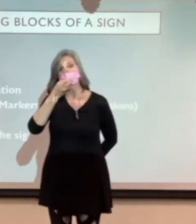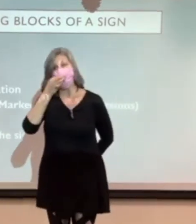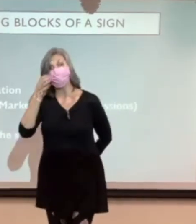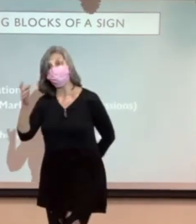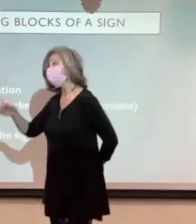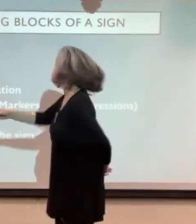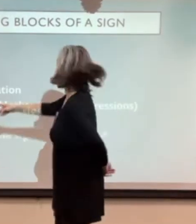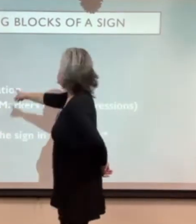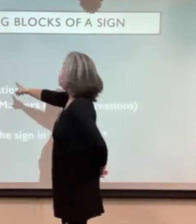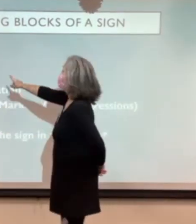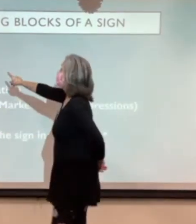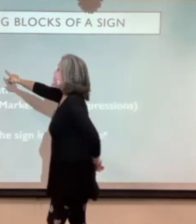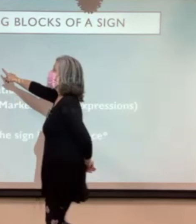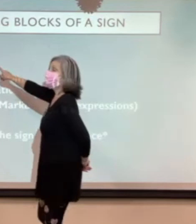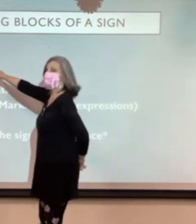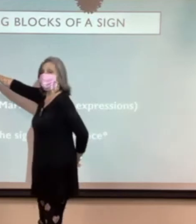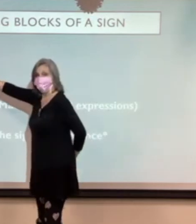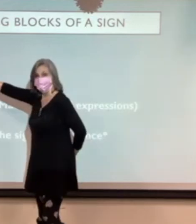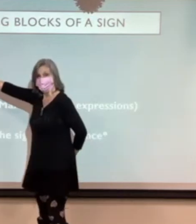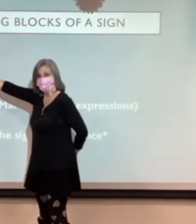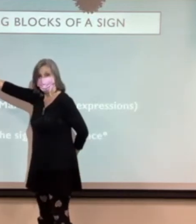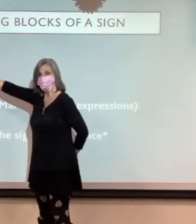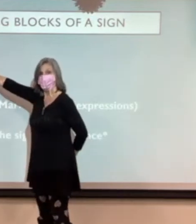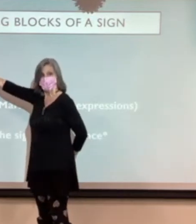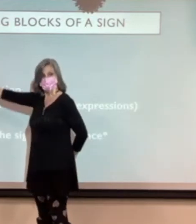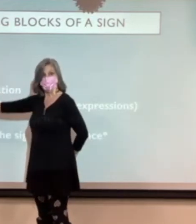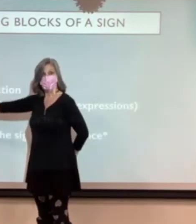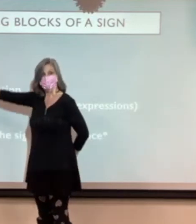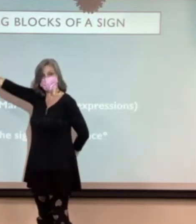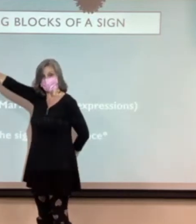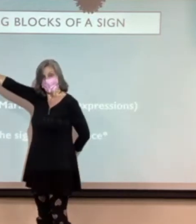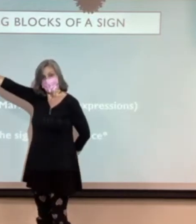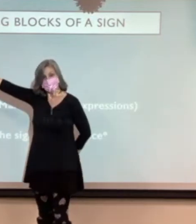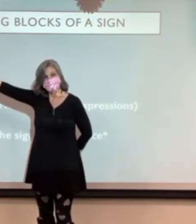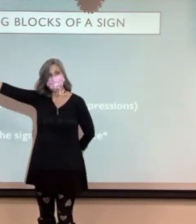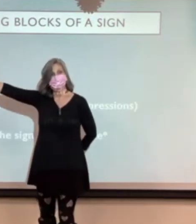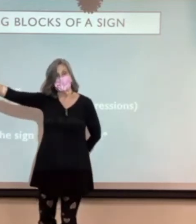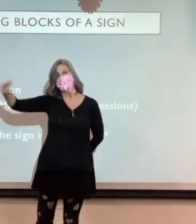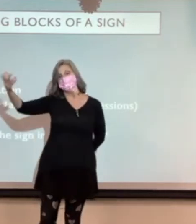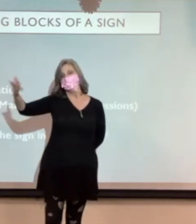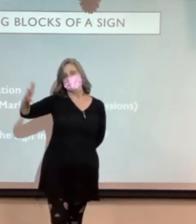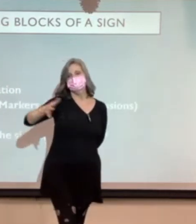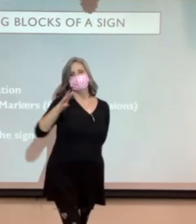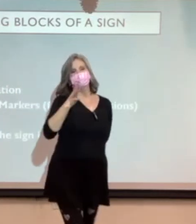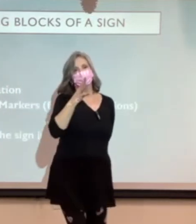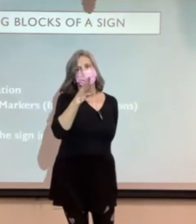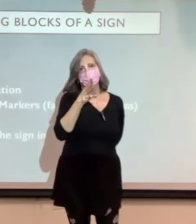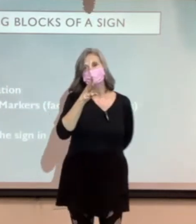now you change the movement. Everything else remains the same. And now you change the meaning from mom to